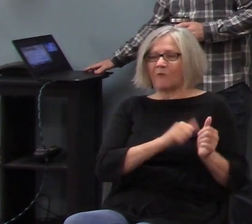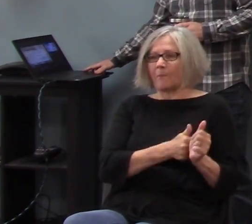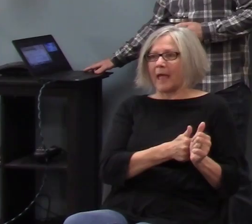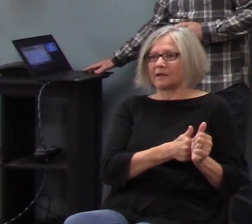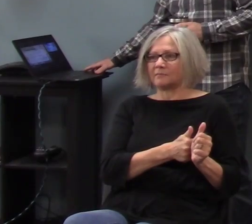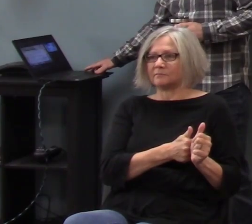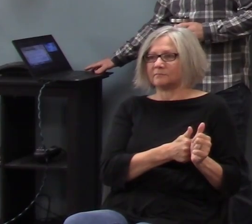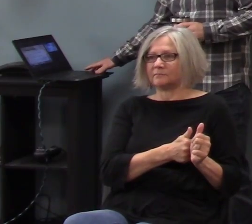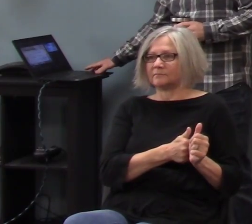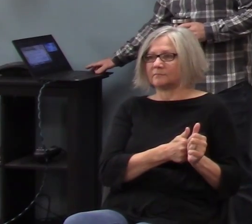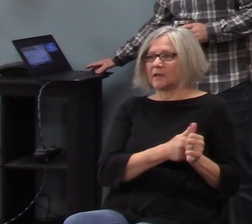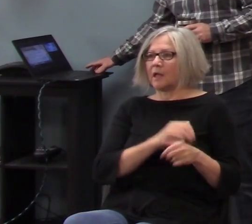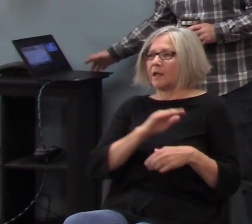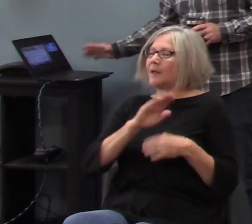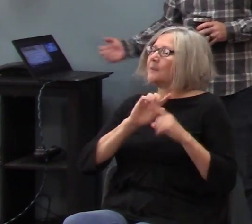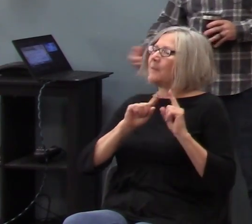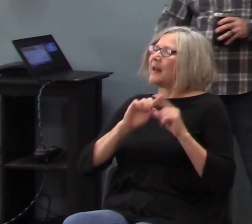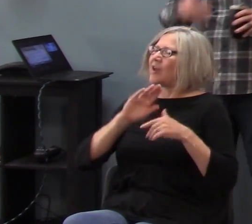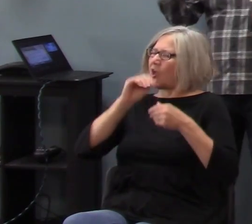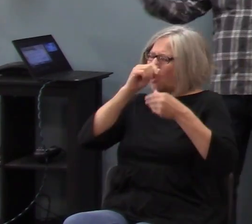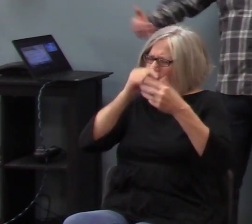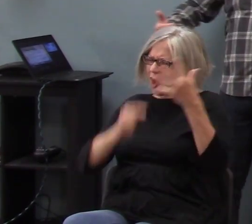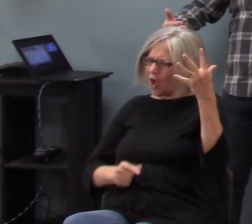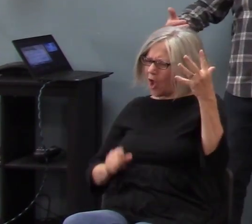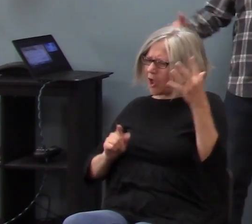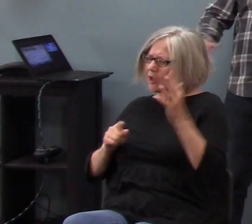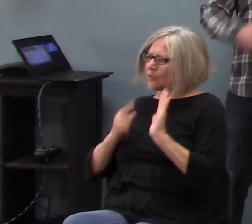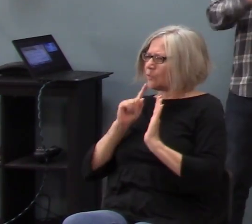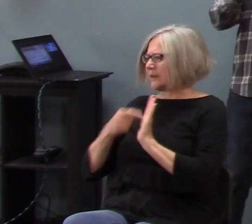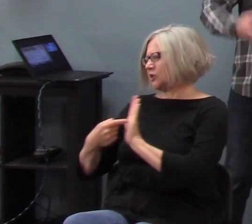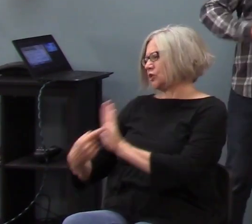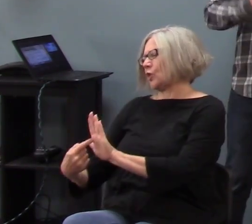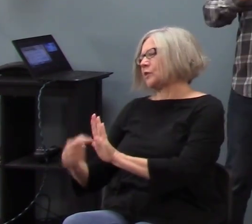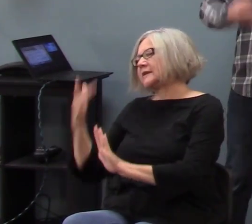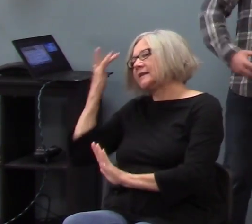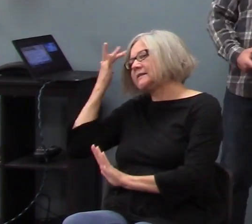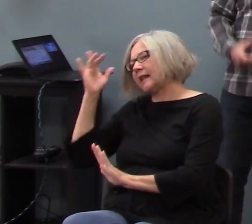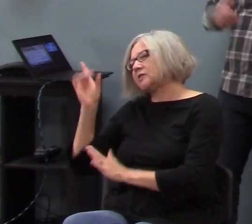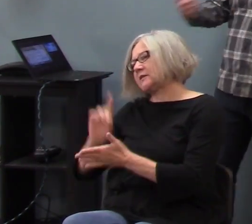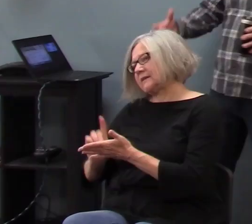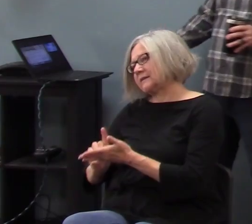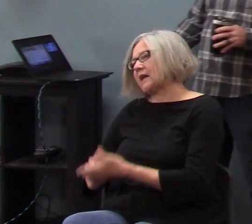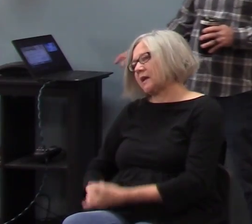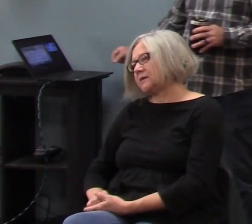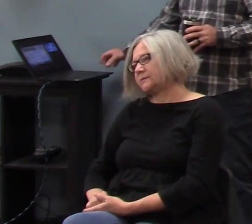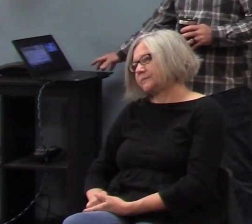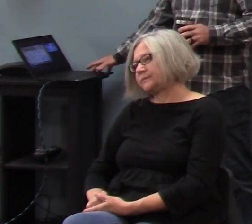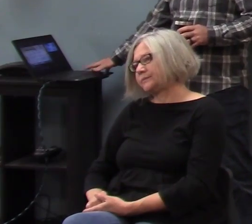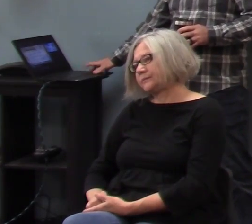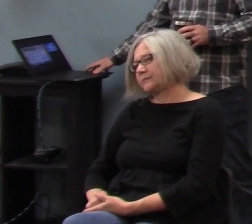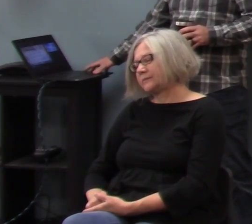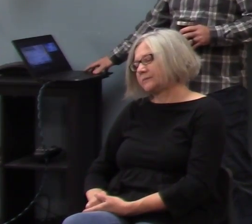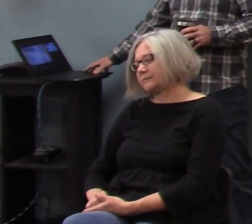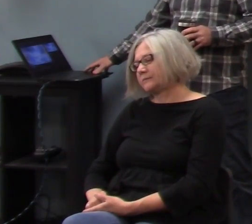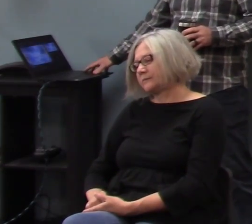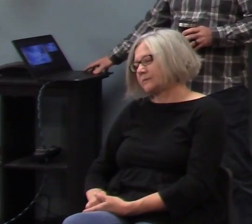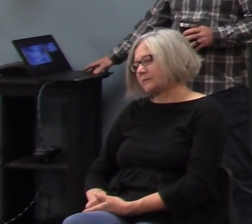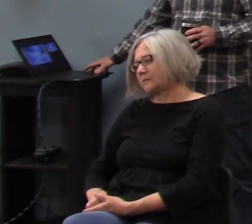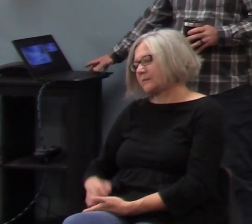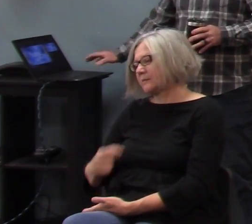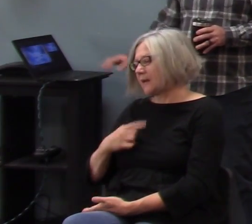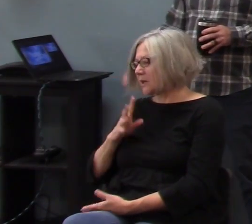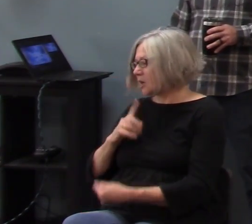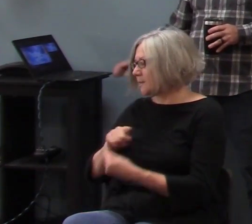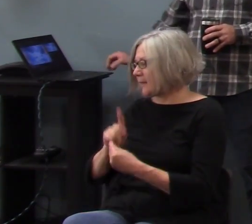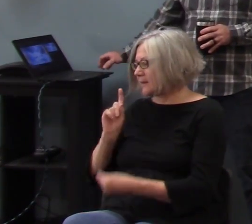again, all of this points towards intelligent design. And then, so just a quick review of what we see in terms of information. I went through this last time